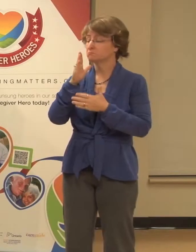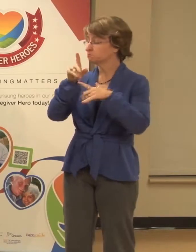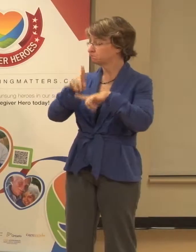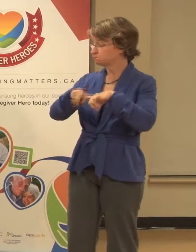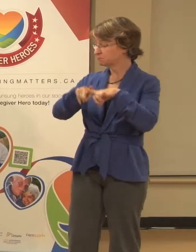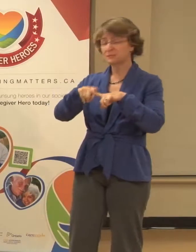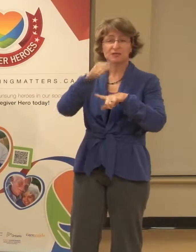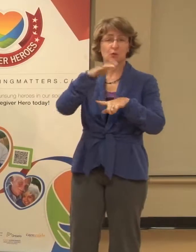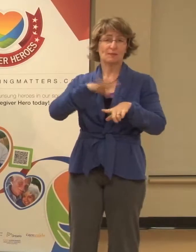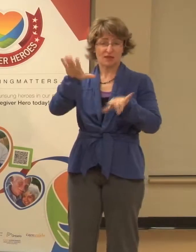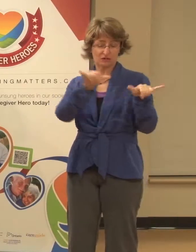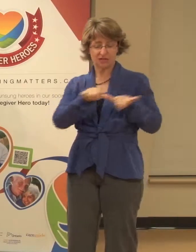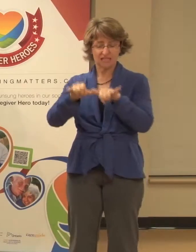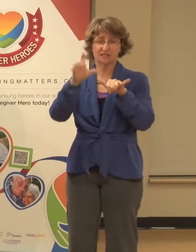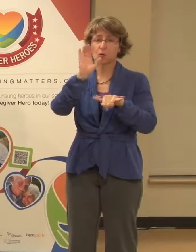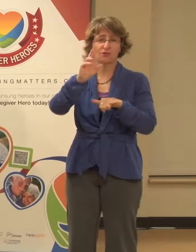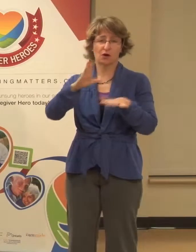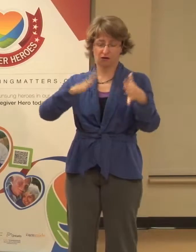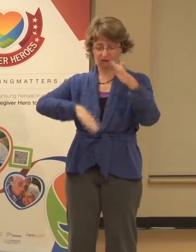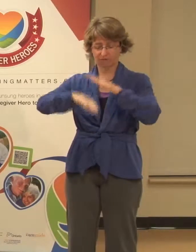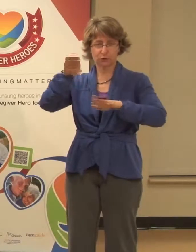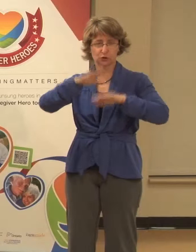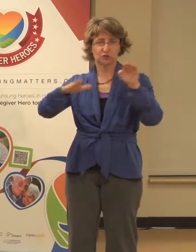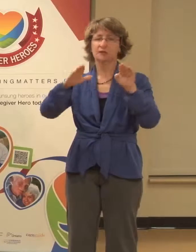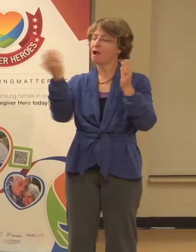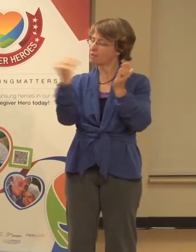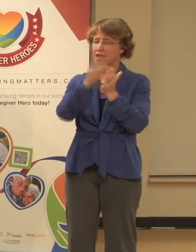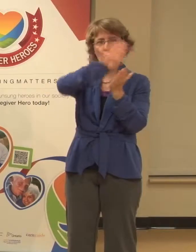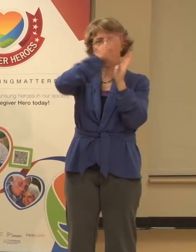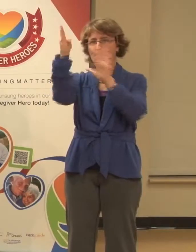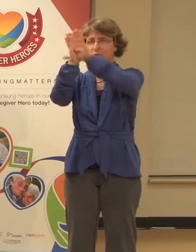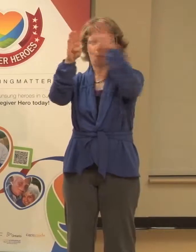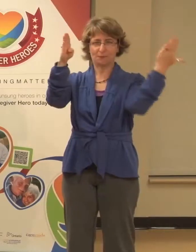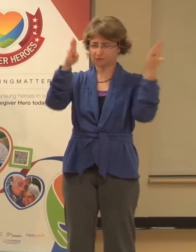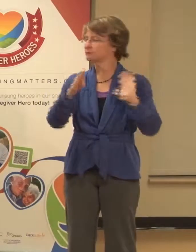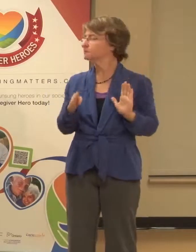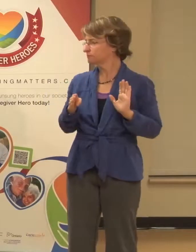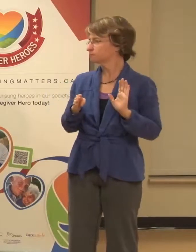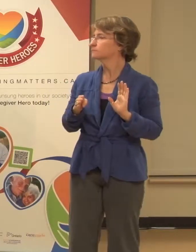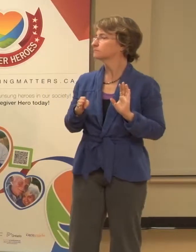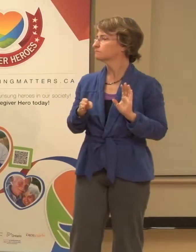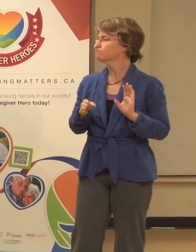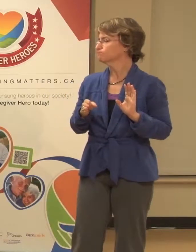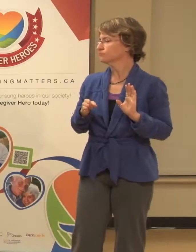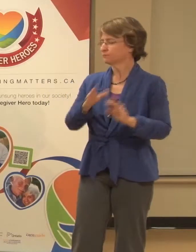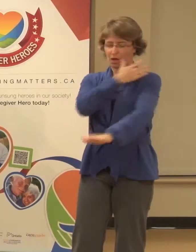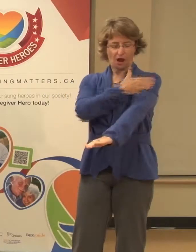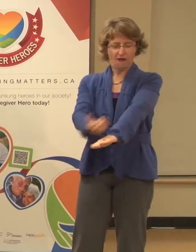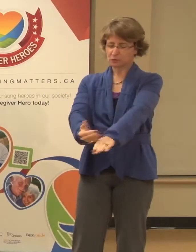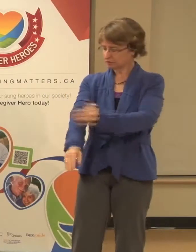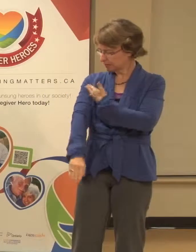depending on their sizing or their comfort level. Again, open back again, it opens from the back and it covers you